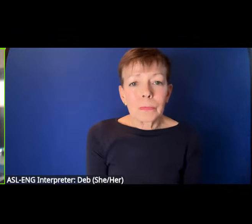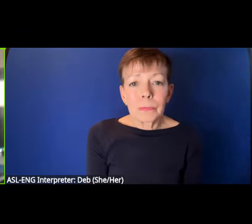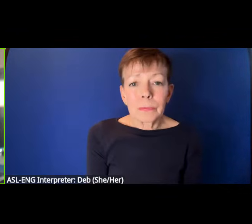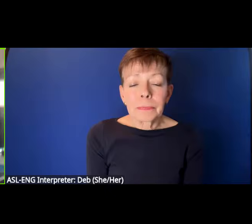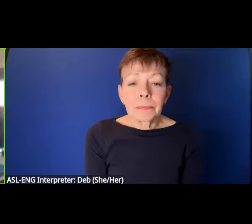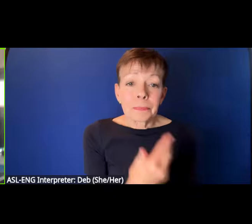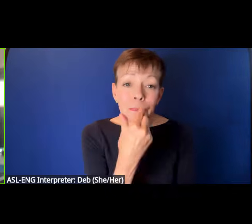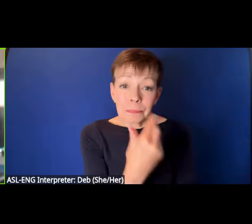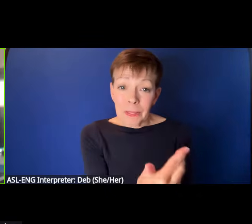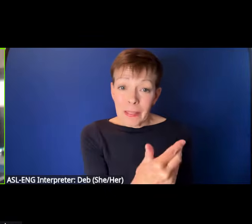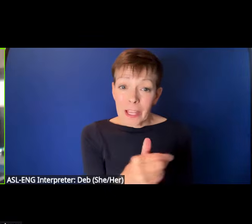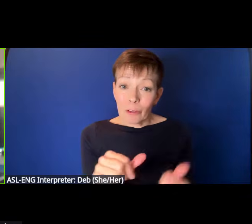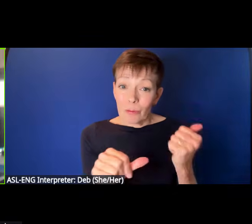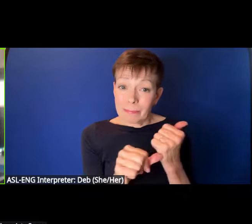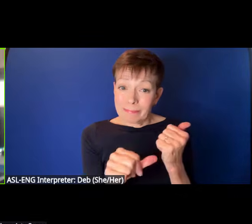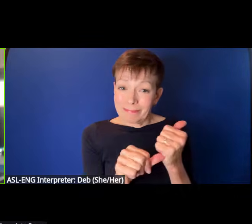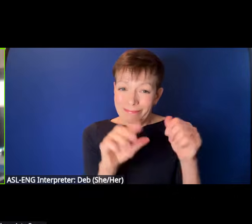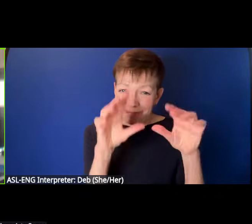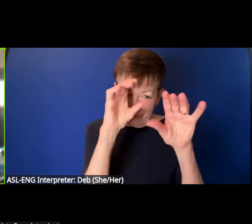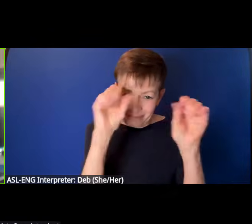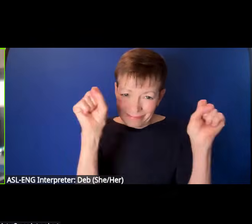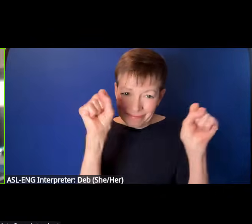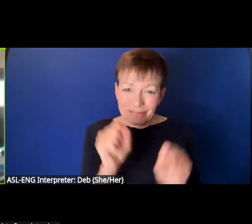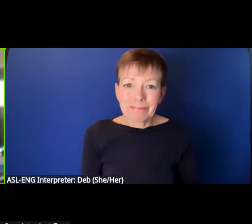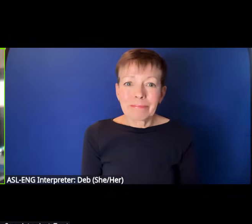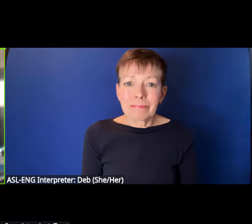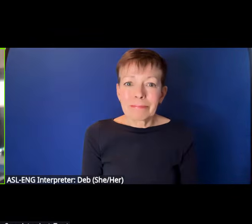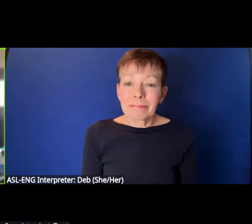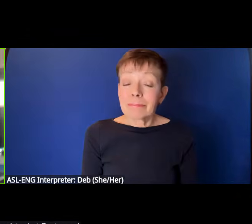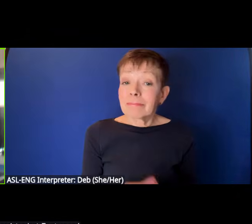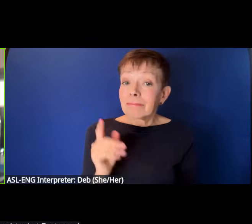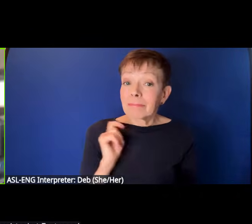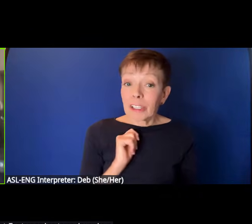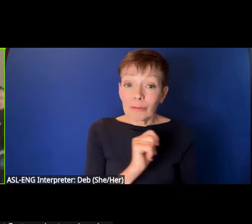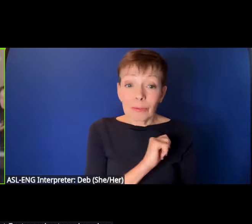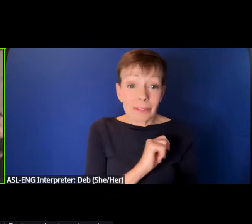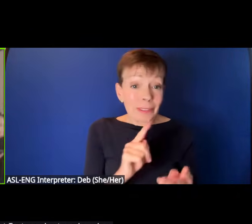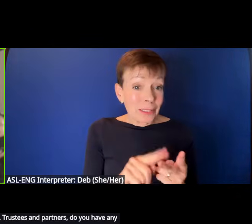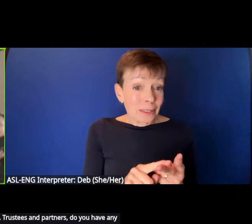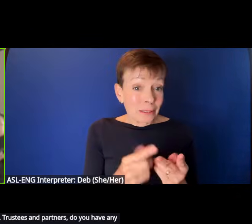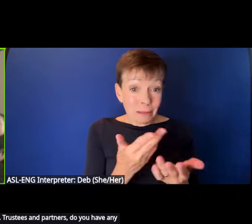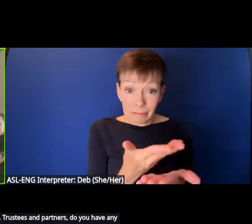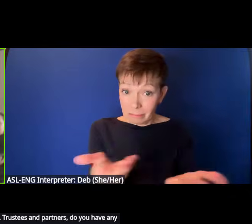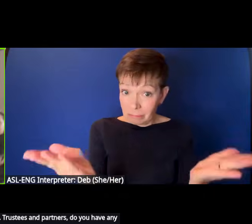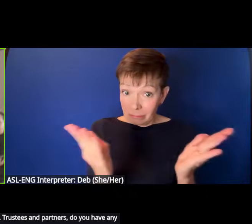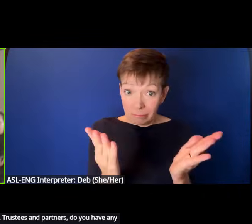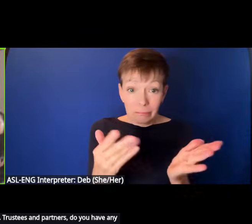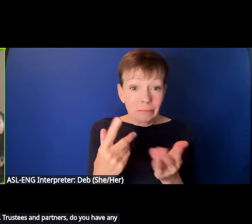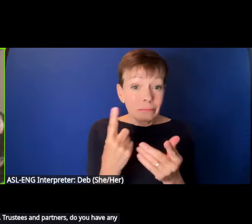Thank you, Associate Superintendent. Trustees and partners, do you have any questions in respect to this item?